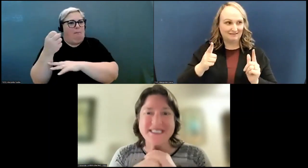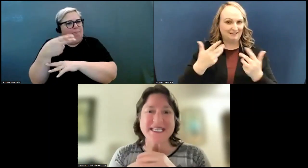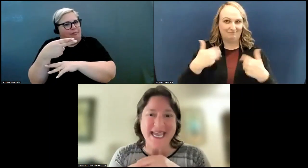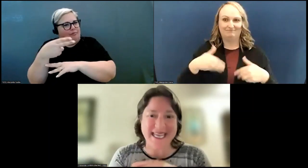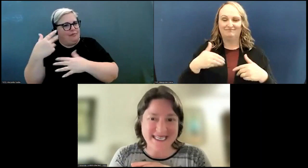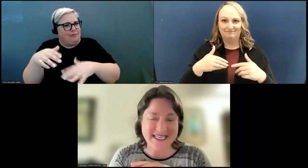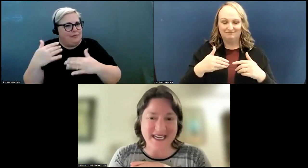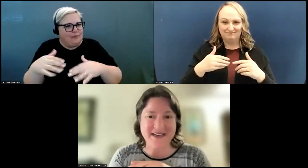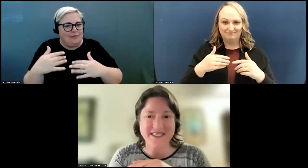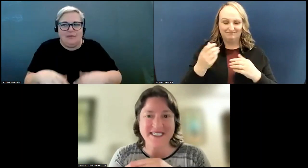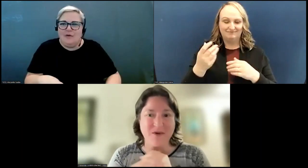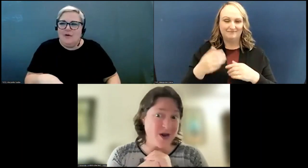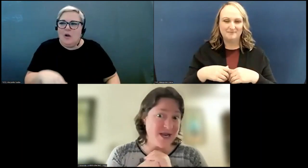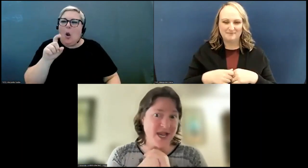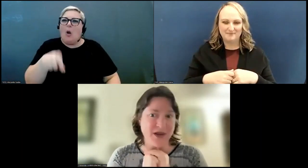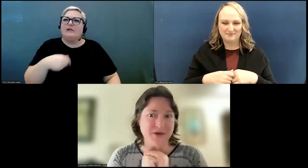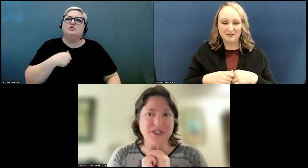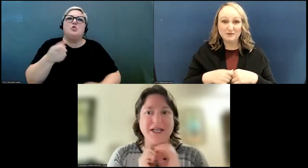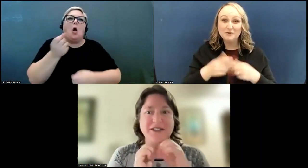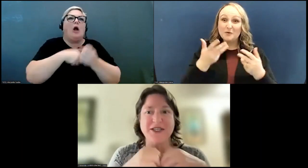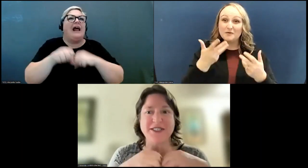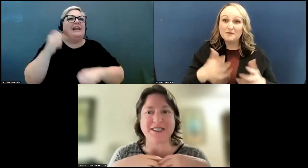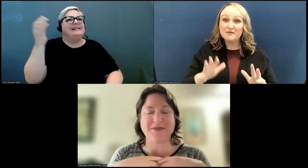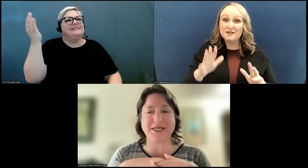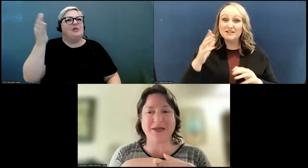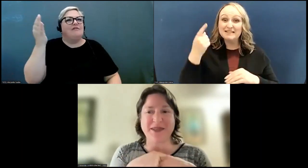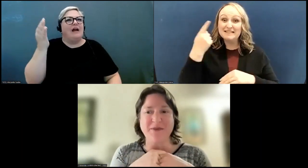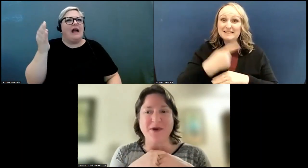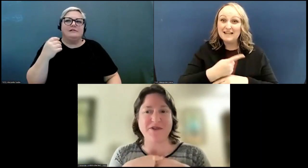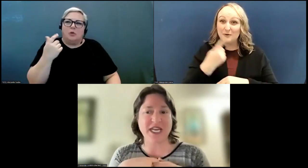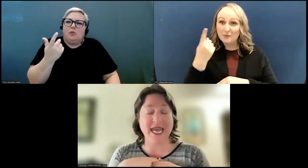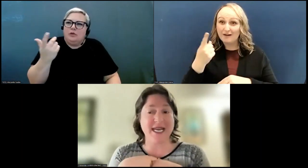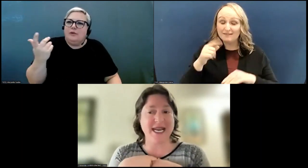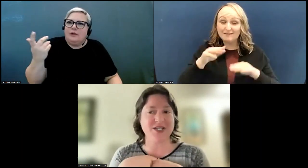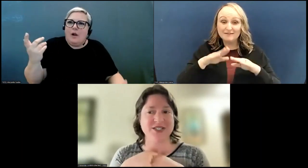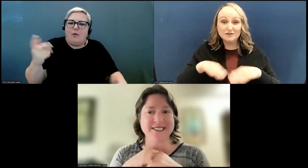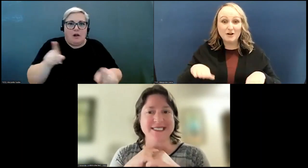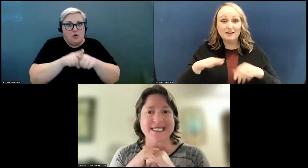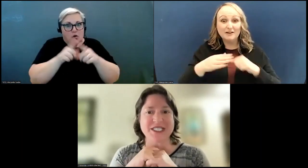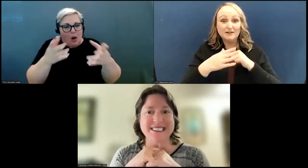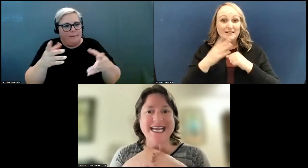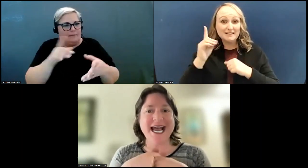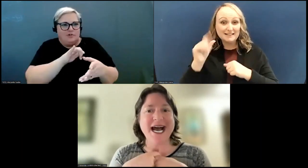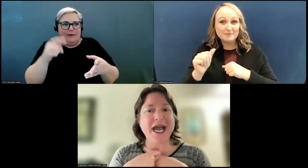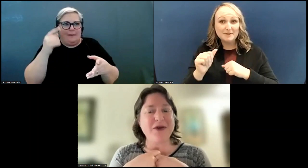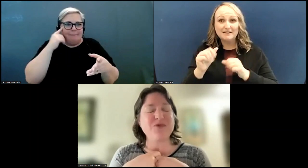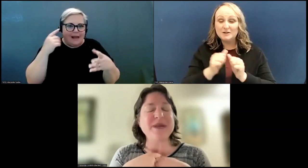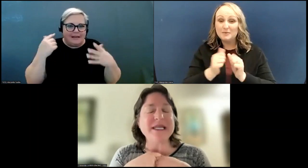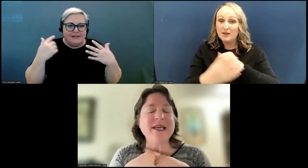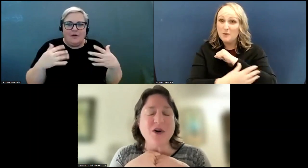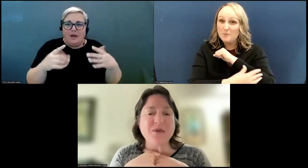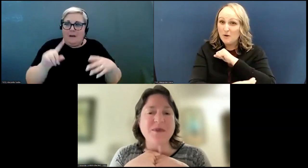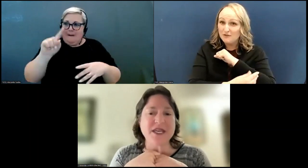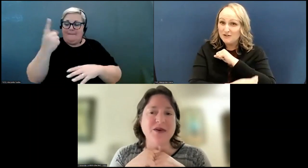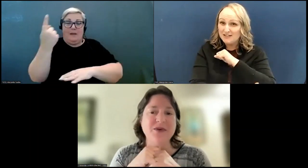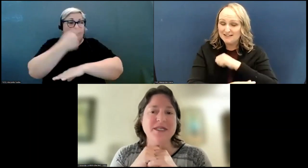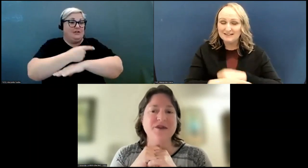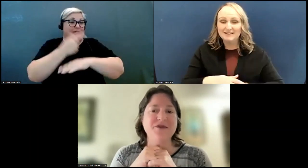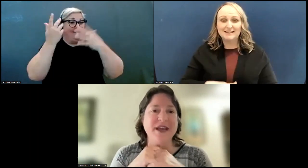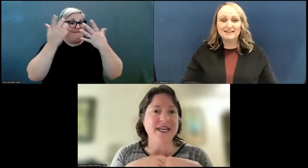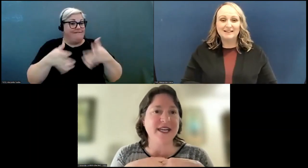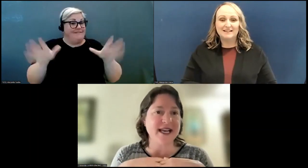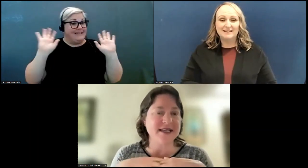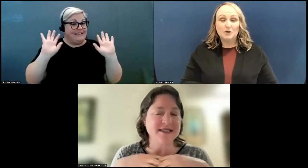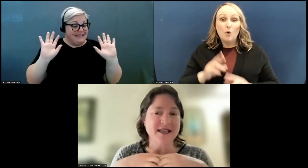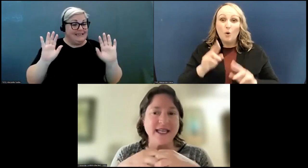So this does end day one of Childhood Disability Without Poverty, a national discussion. I really hope that you